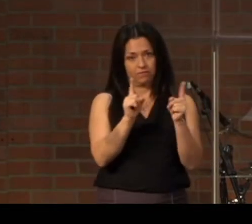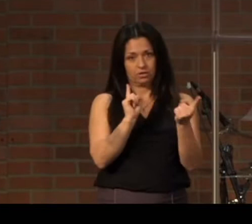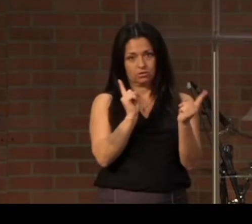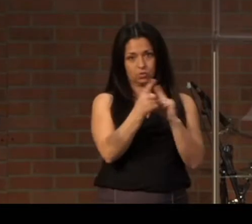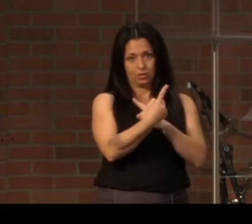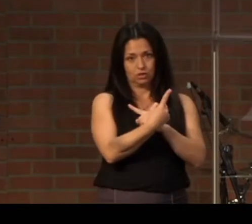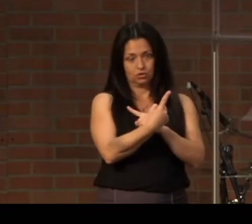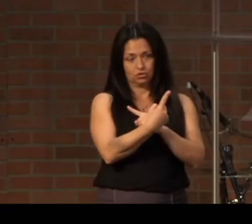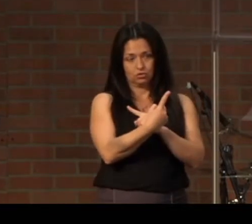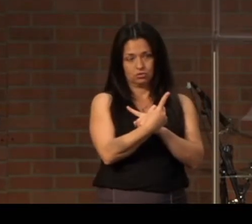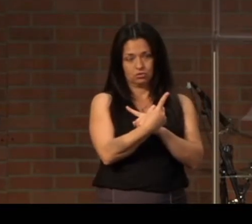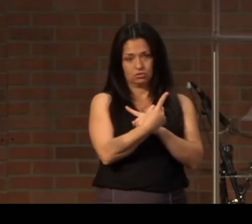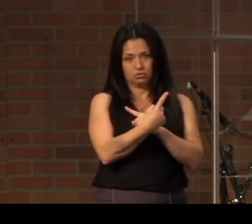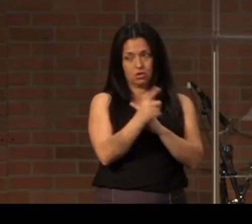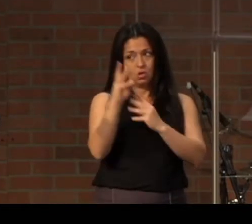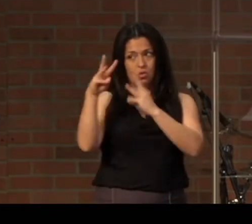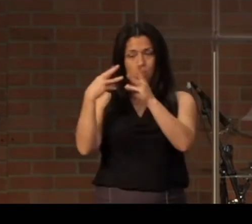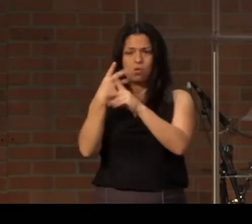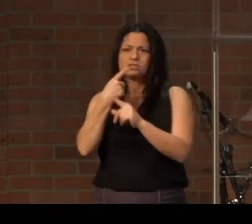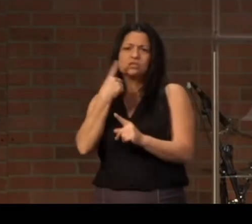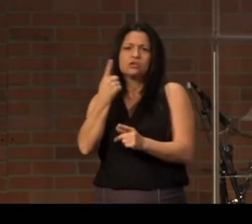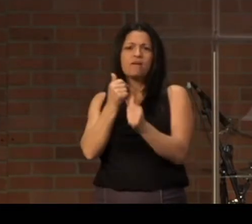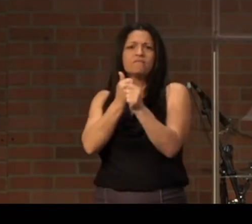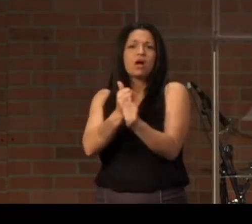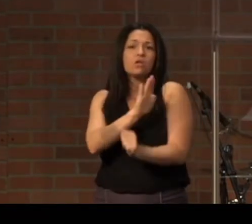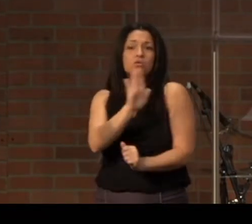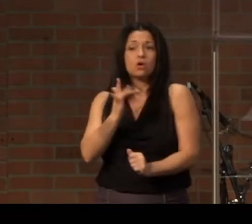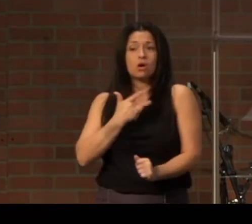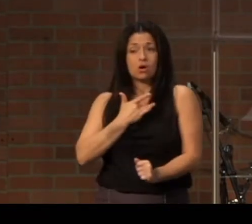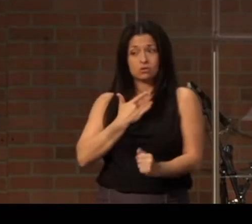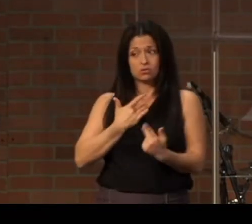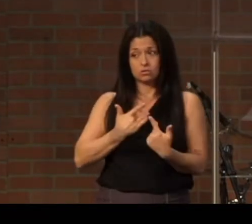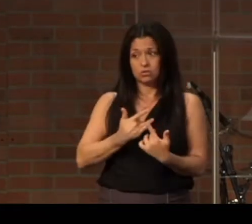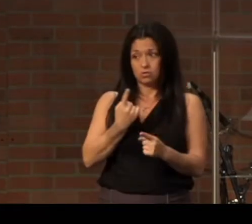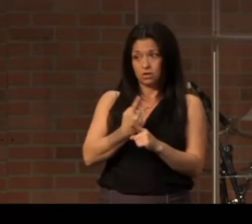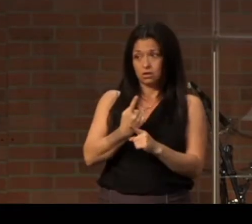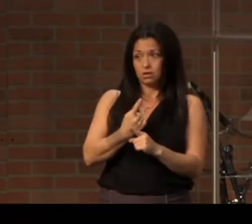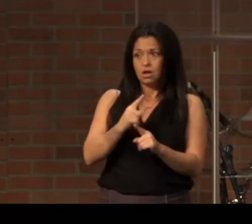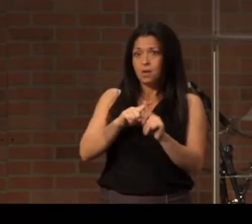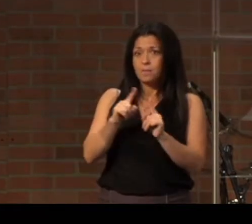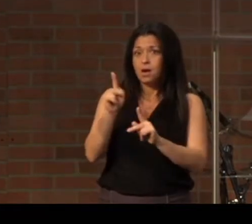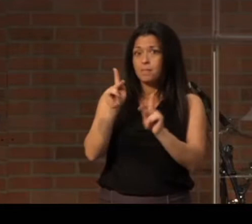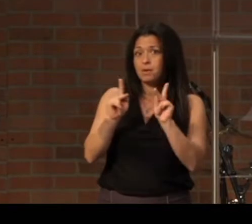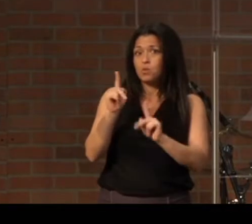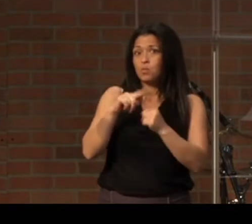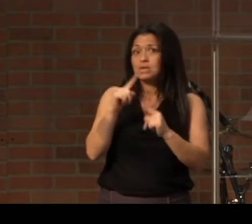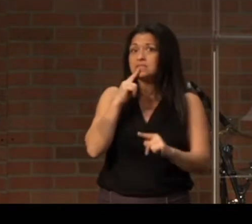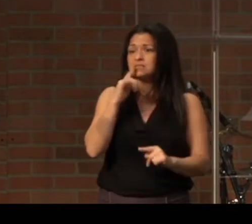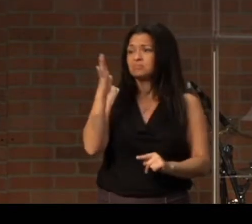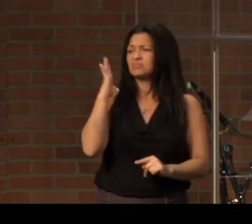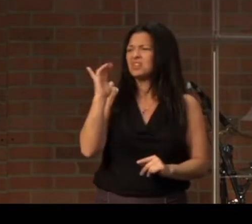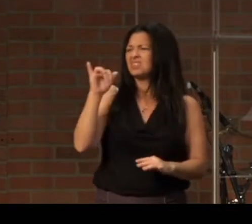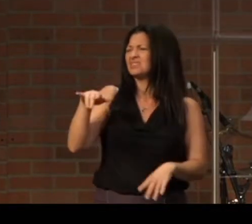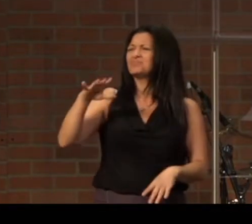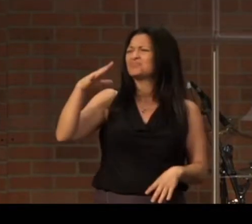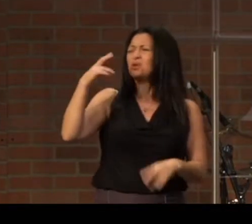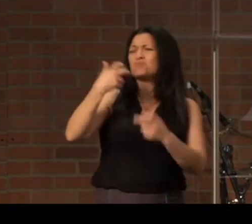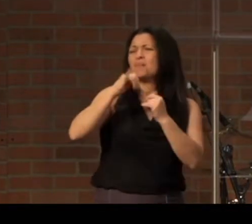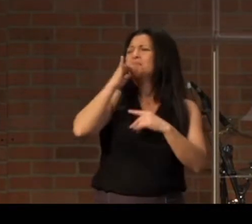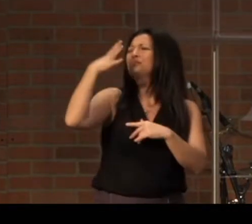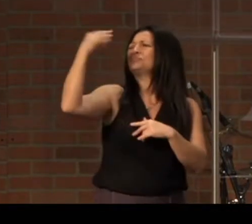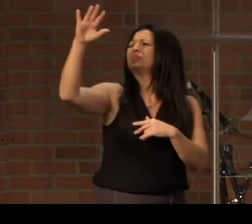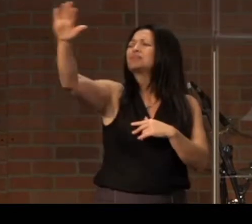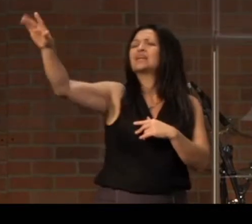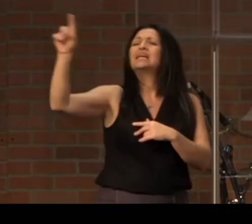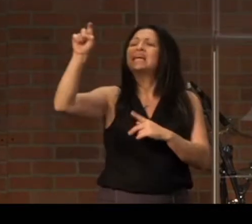your heart, right? What people used to say is the problem is ignorance. It's outside of us, and if we just educate